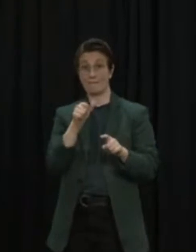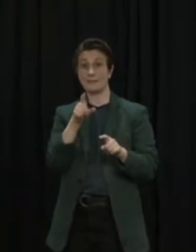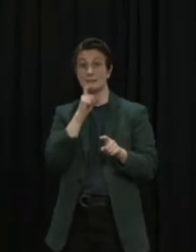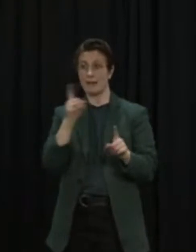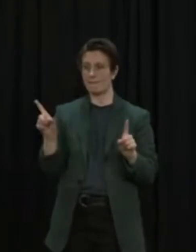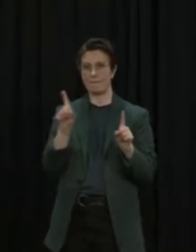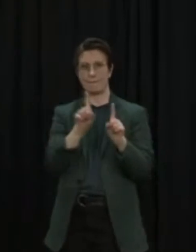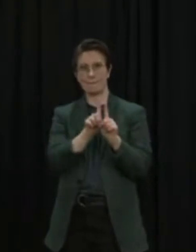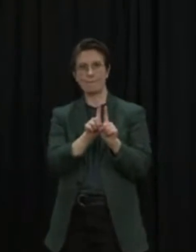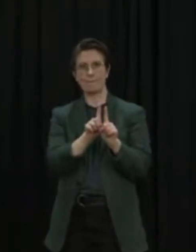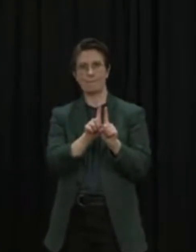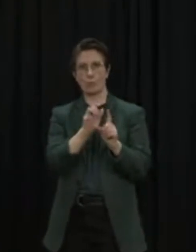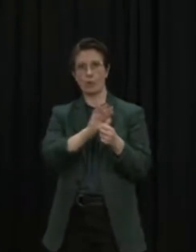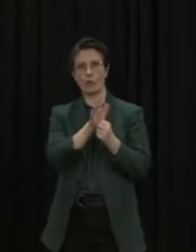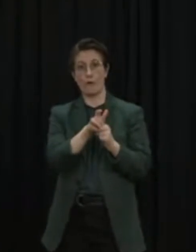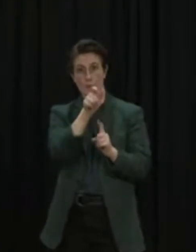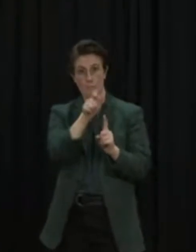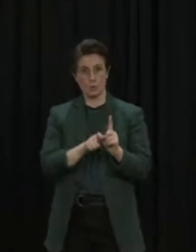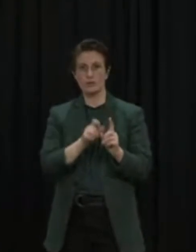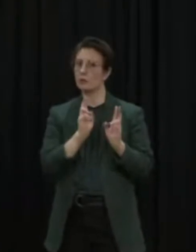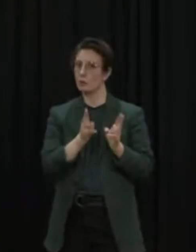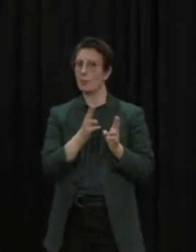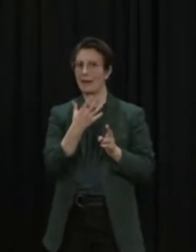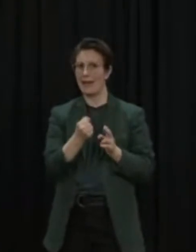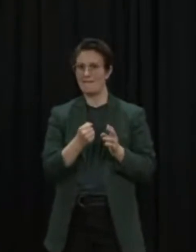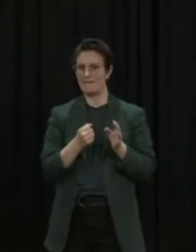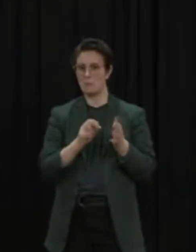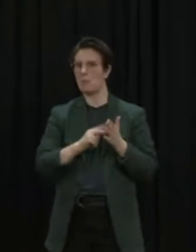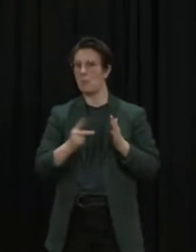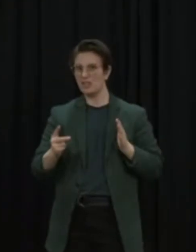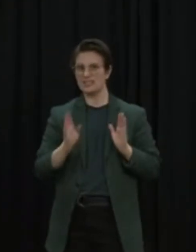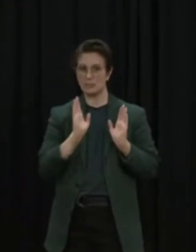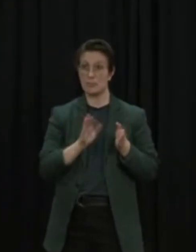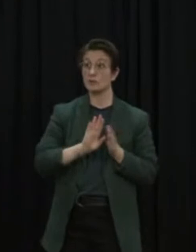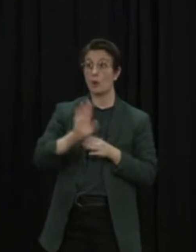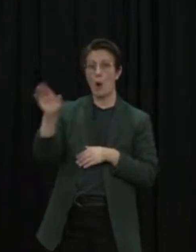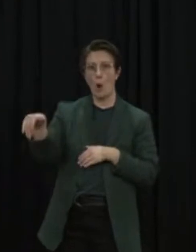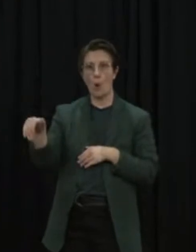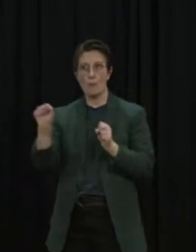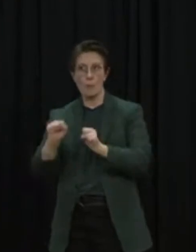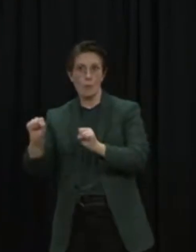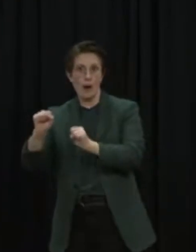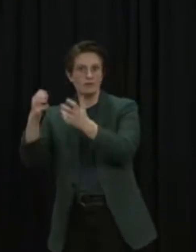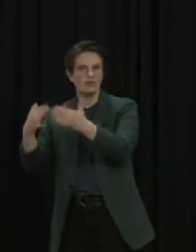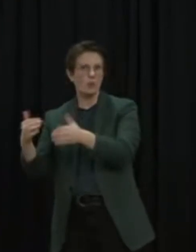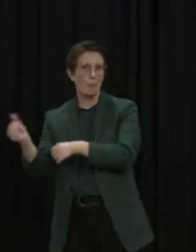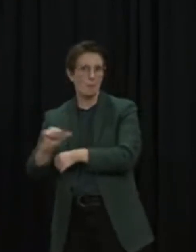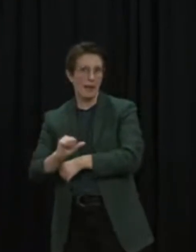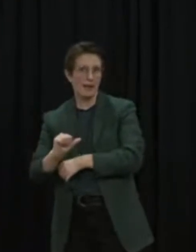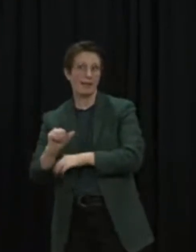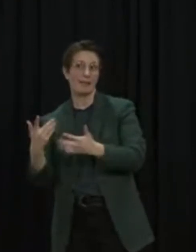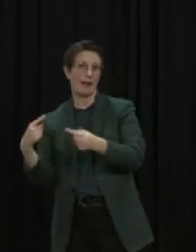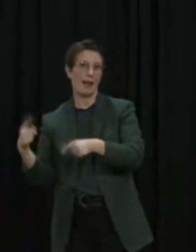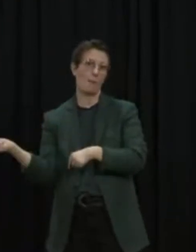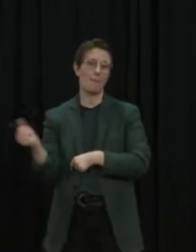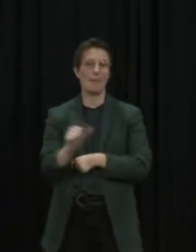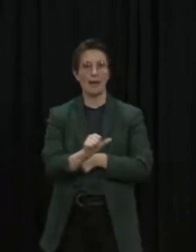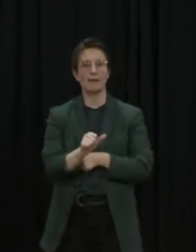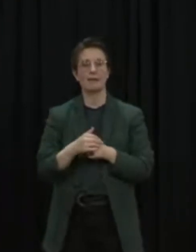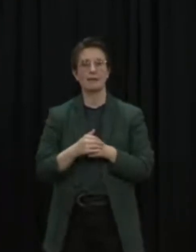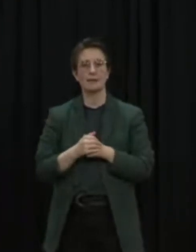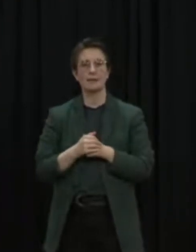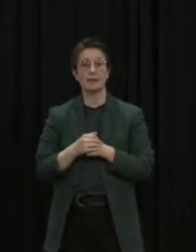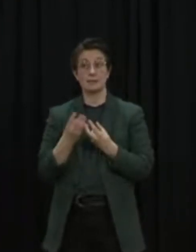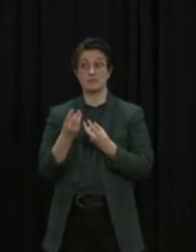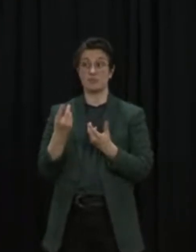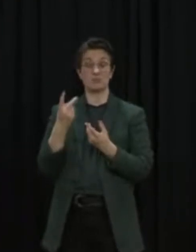with the case, and then a number of staff are usually allowed back. A number of staff, as we've seen in the Waikato, may have to stay off